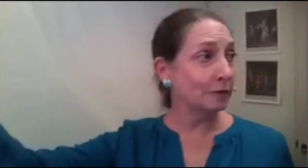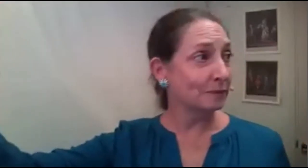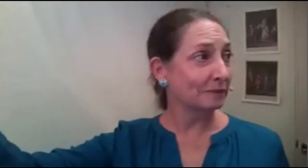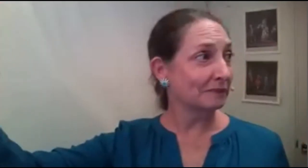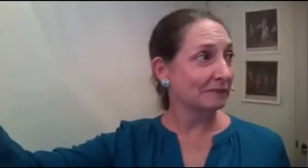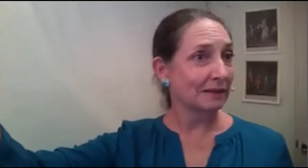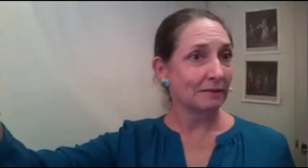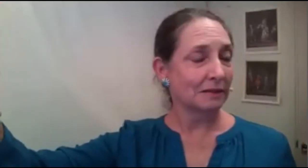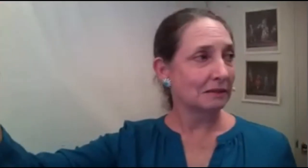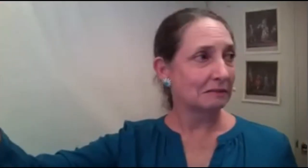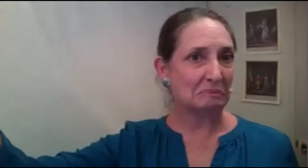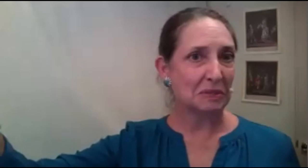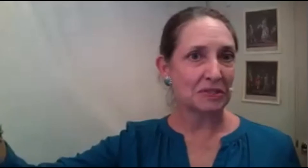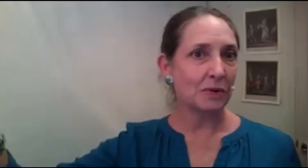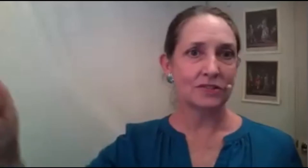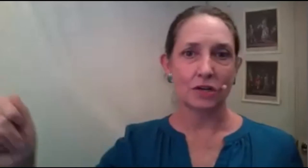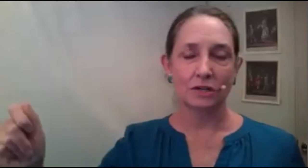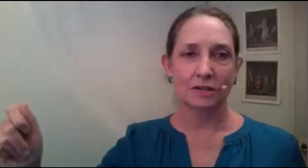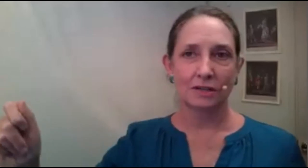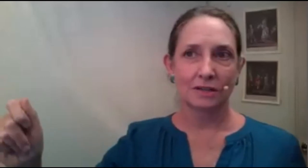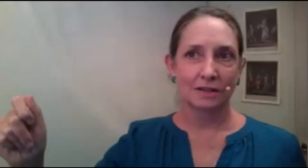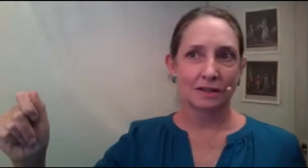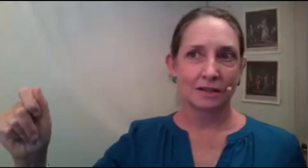you?" There was no answer.